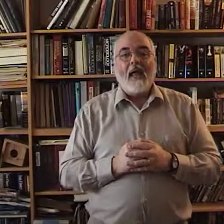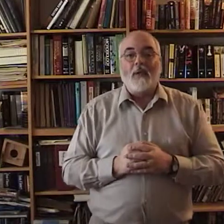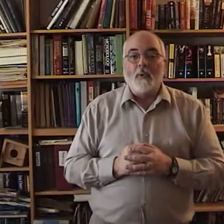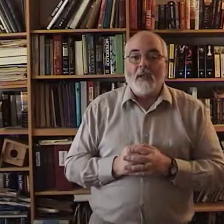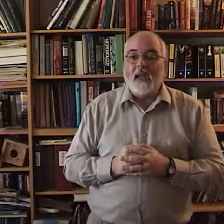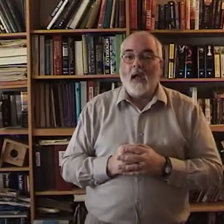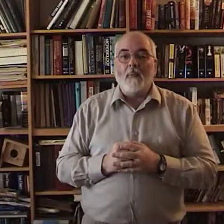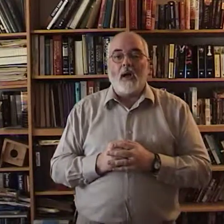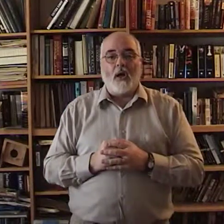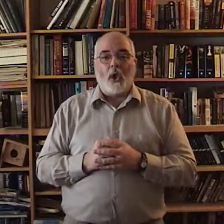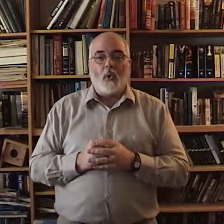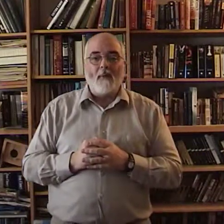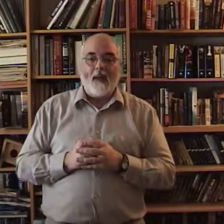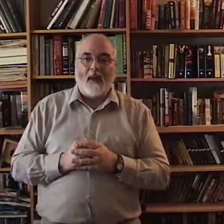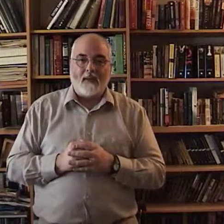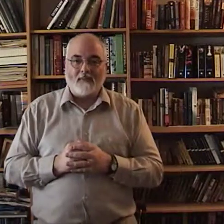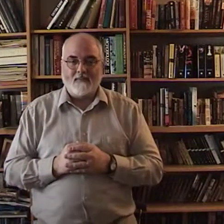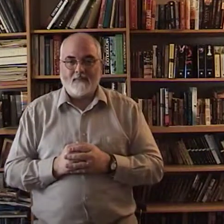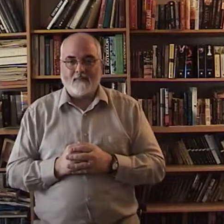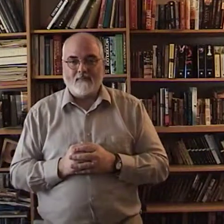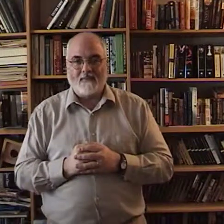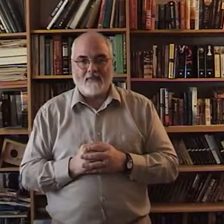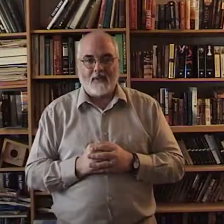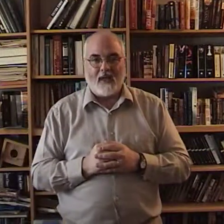To become a lowly man, okay?